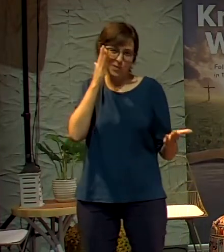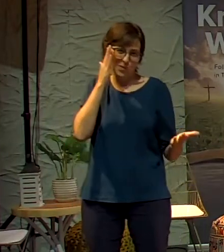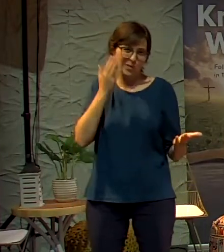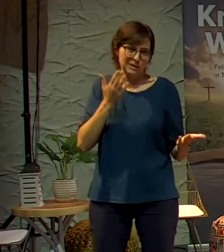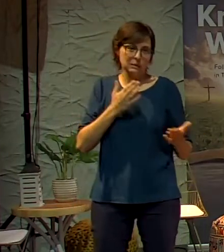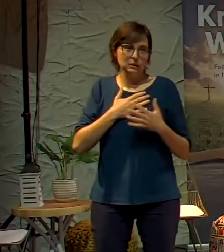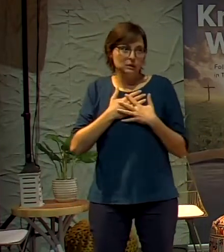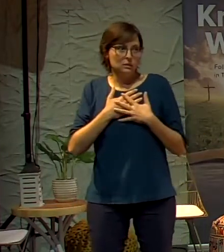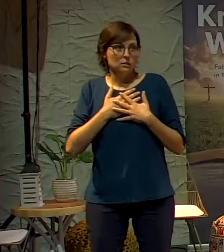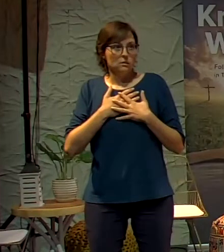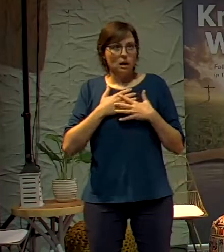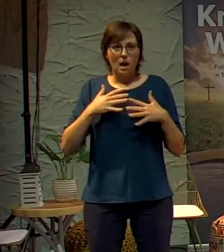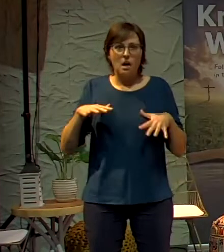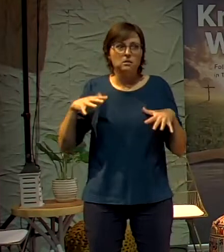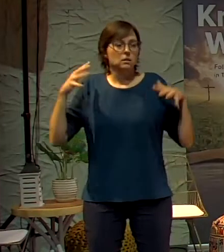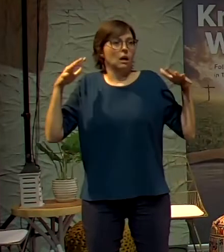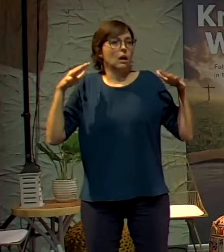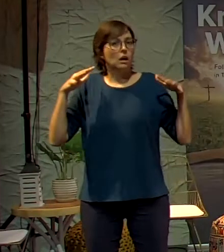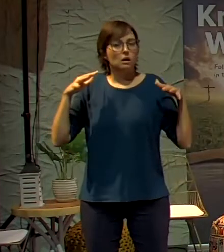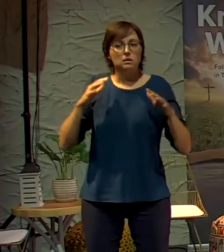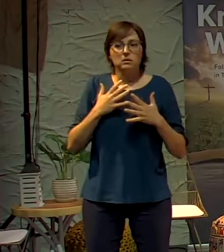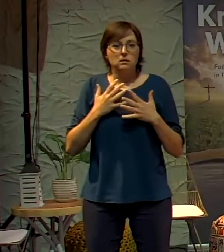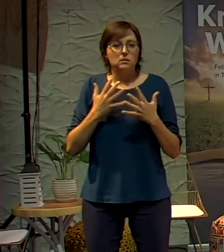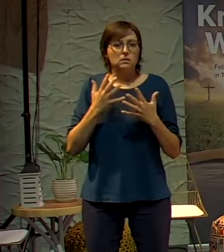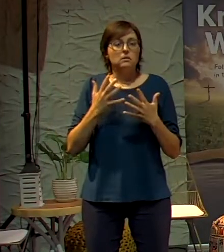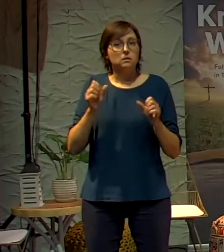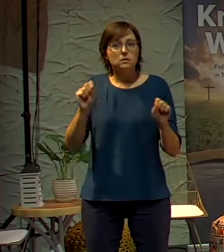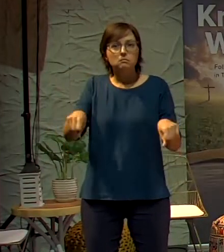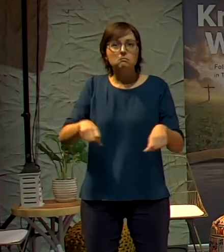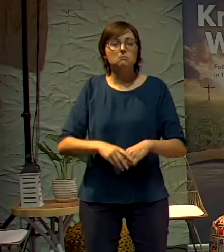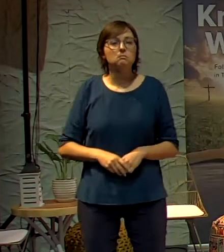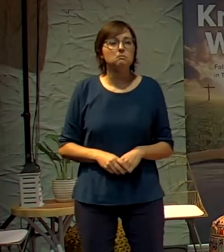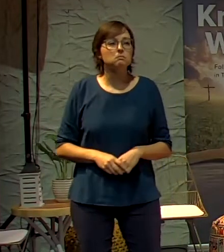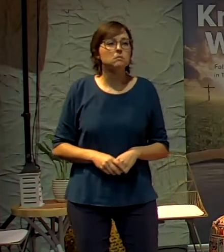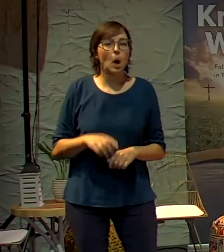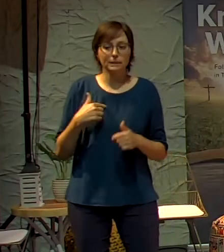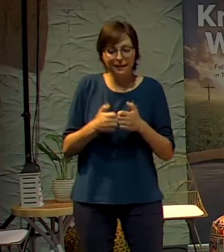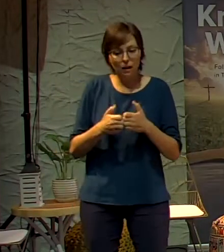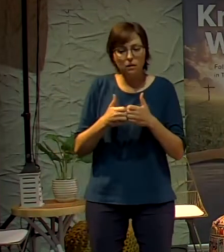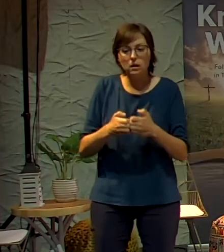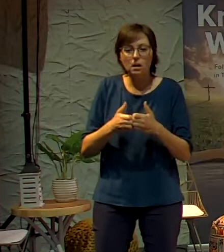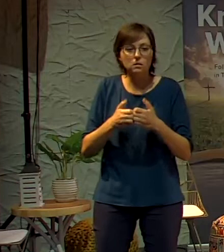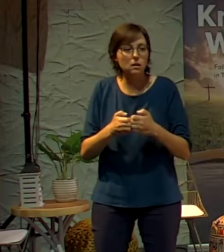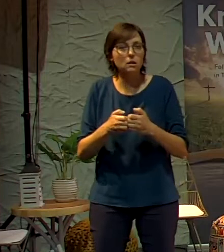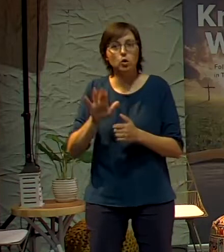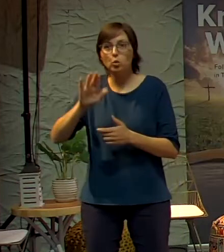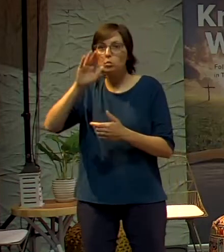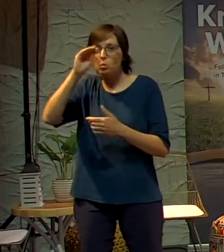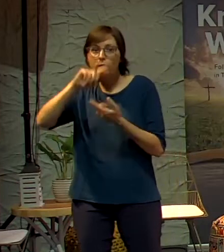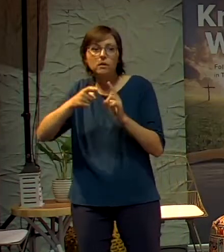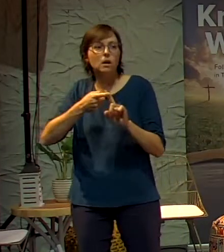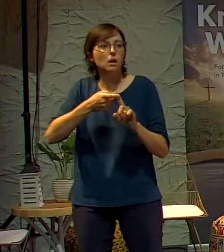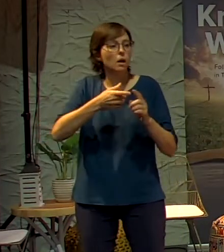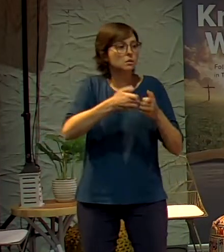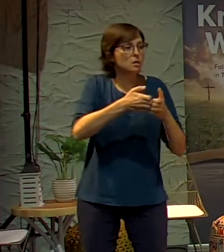you know how anxiety-inducing that can be. You know, and I'm just texting her boyfriend, calling,